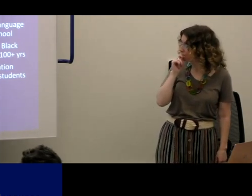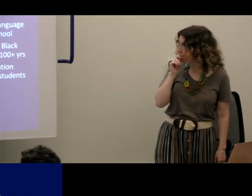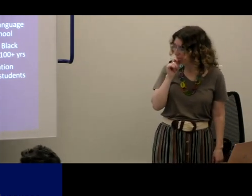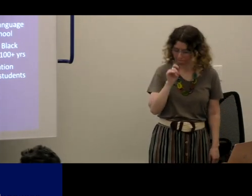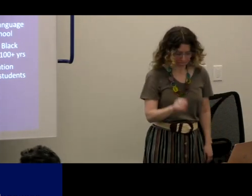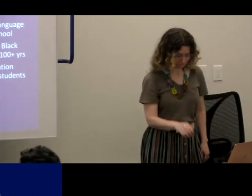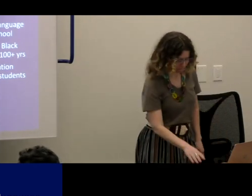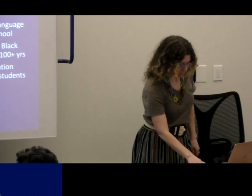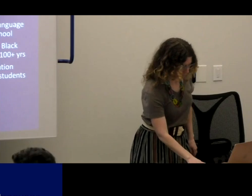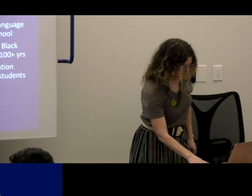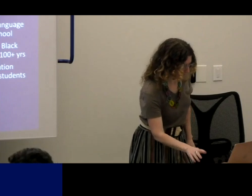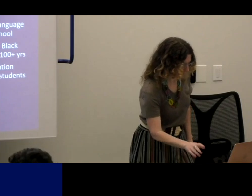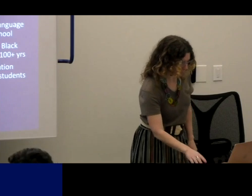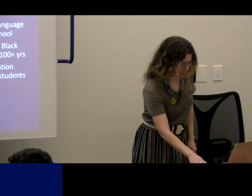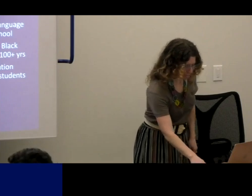Let me think here.